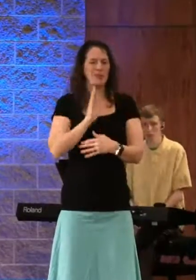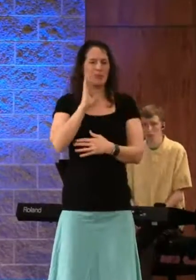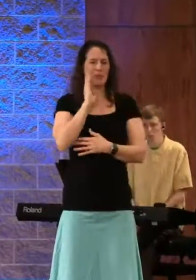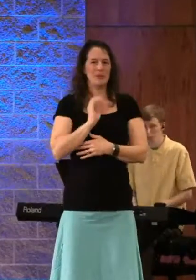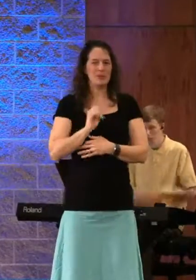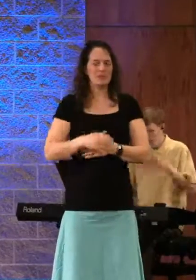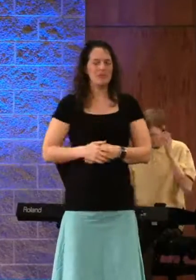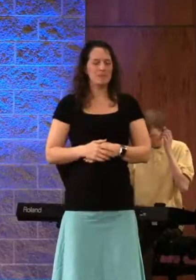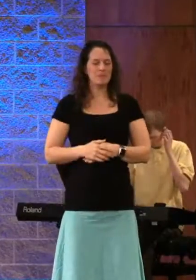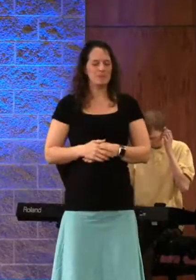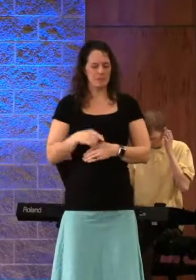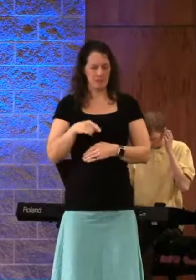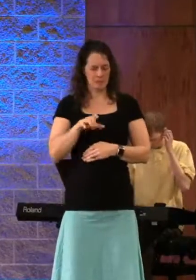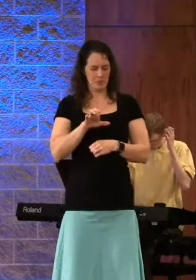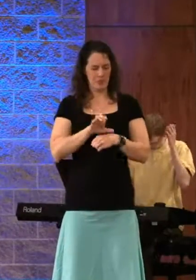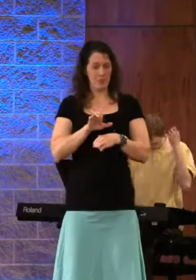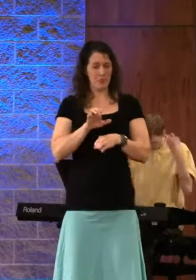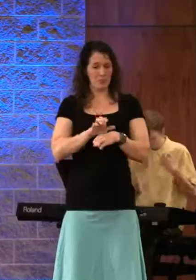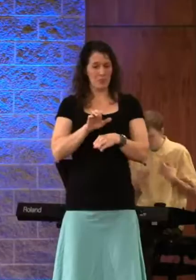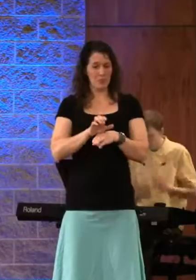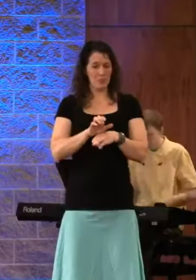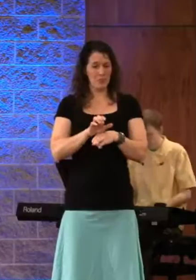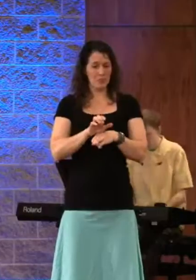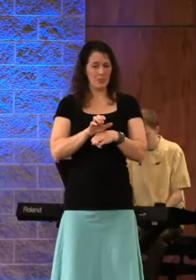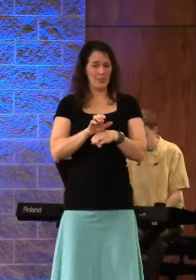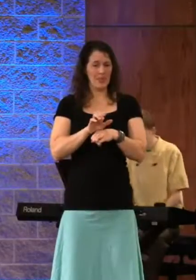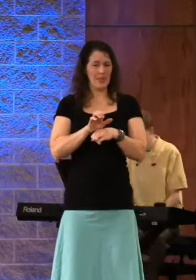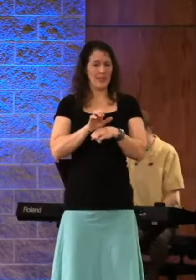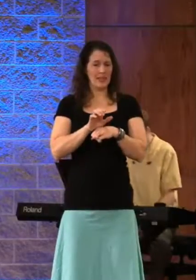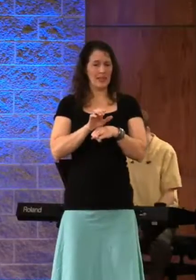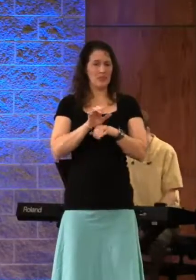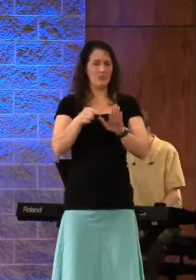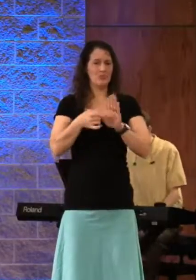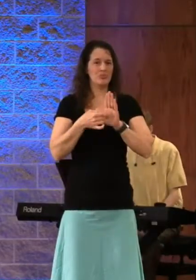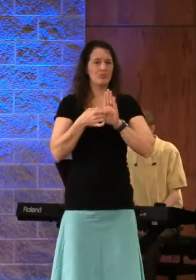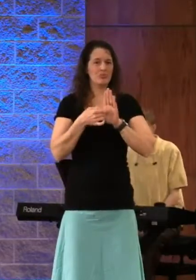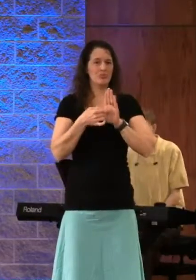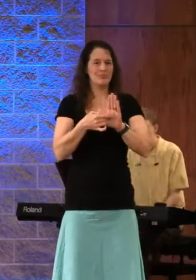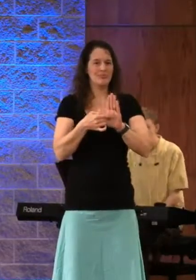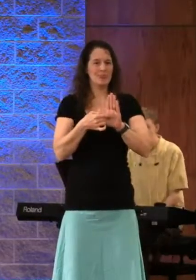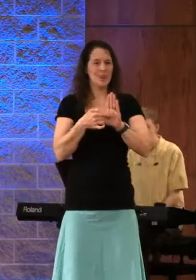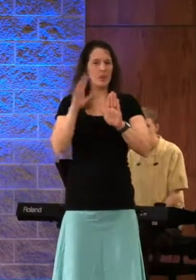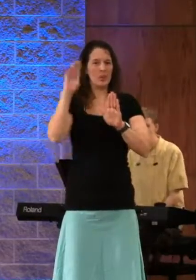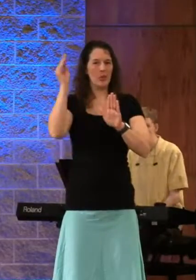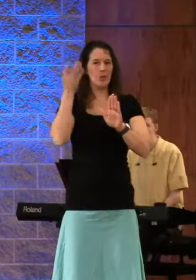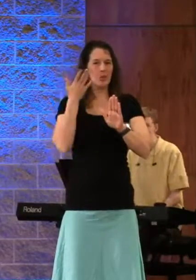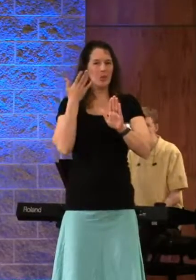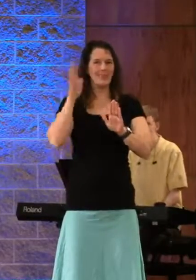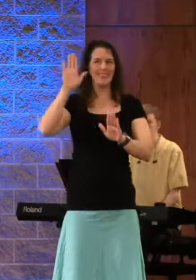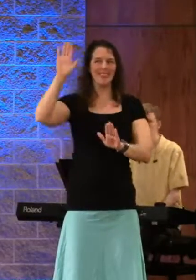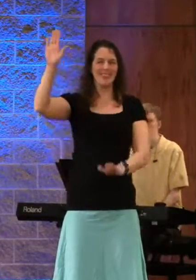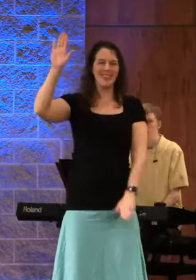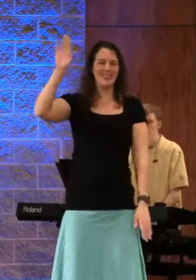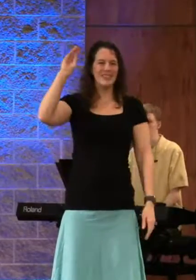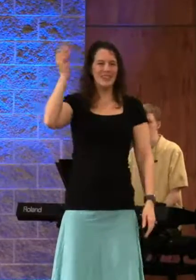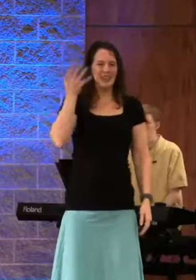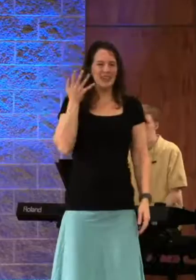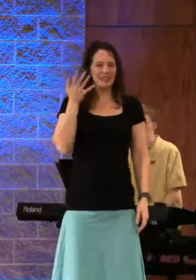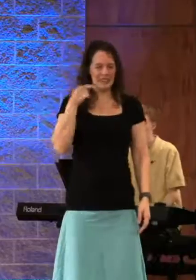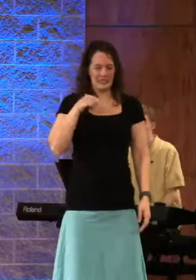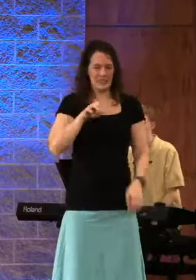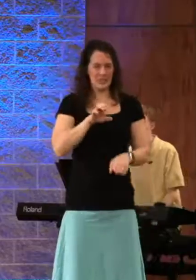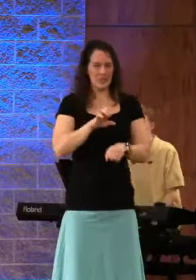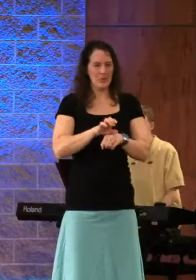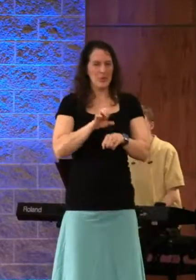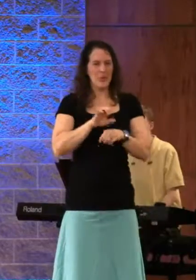experience. We're a church that highlights the grace of God. Our church is